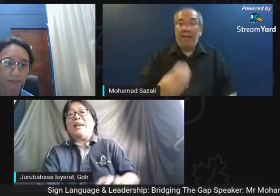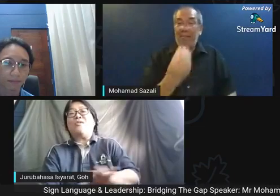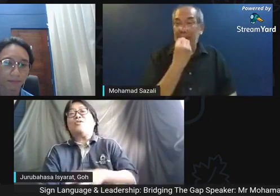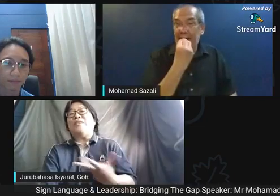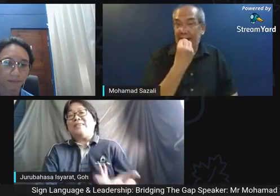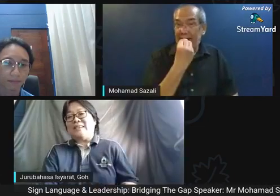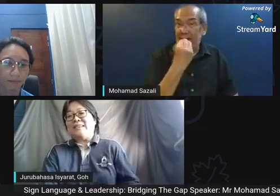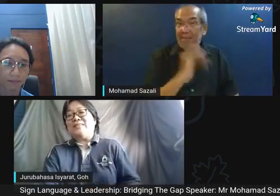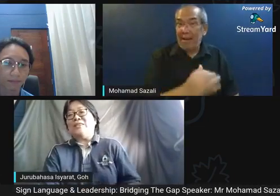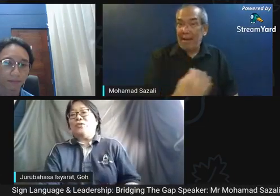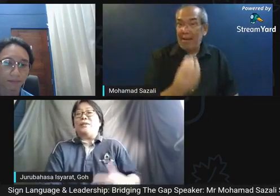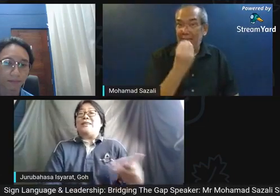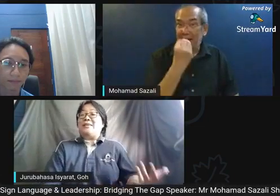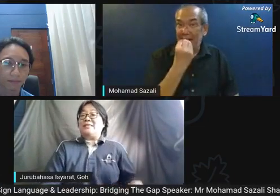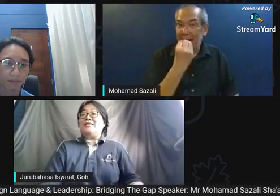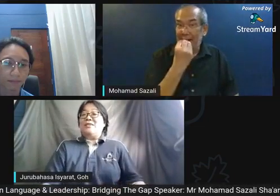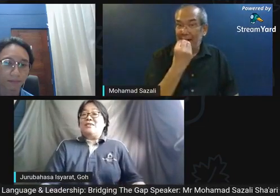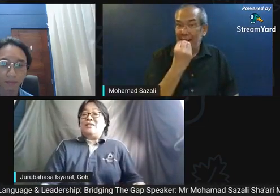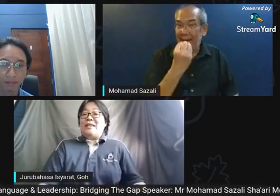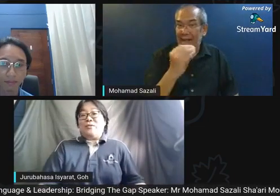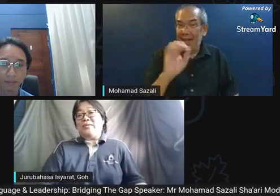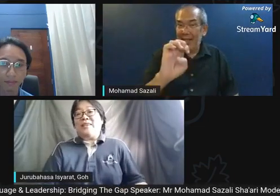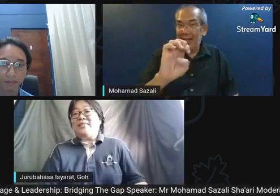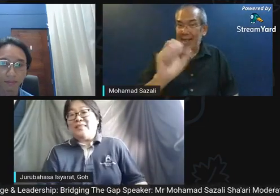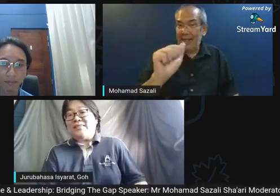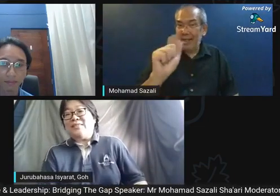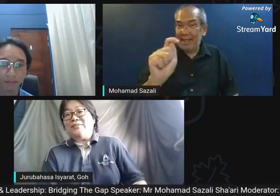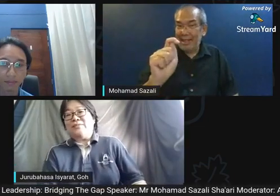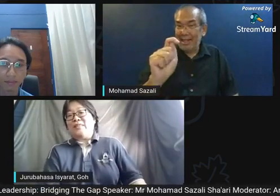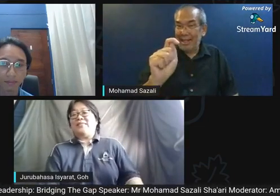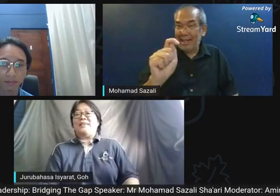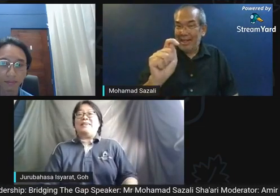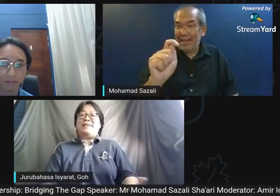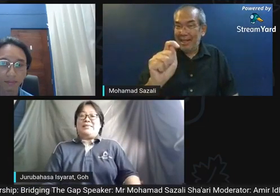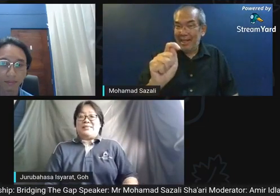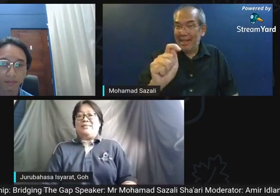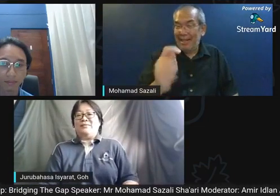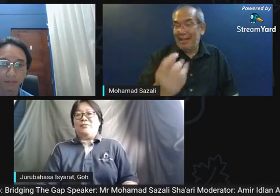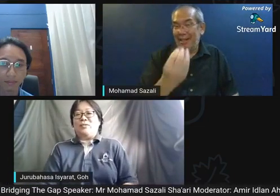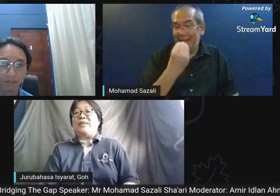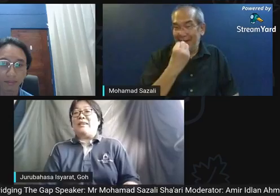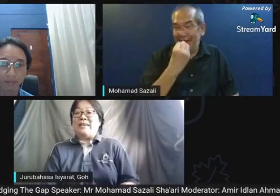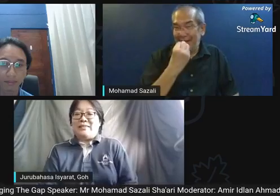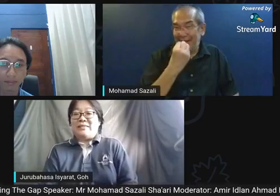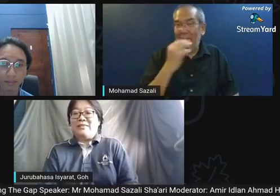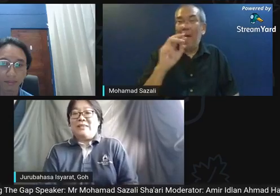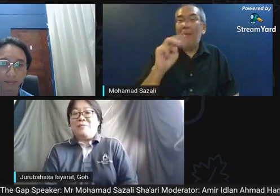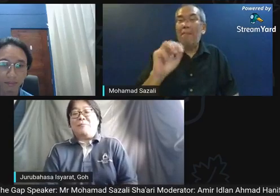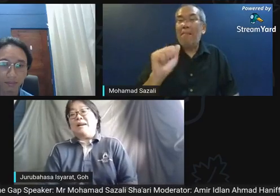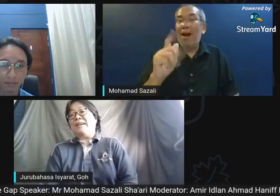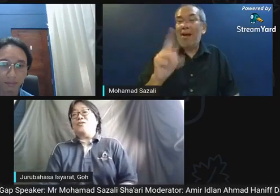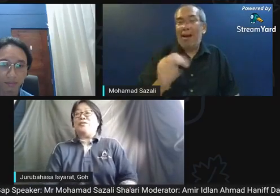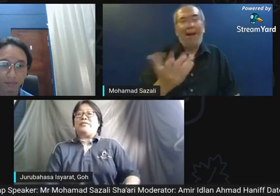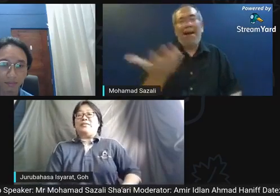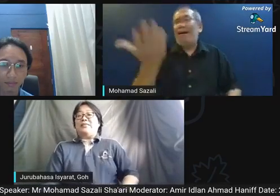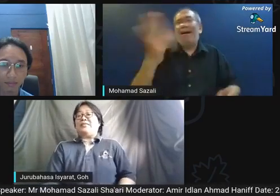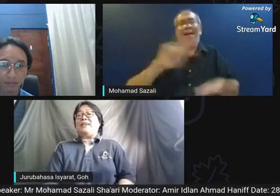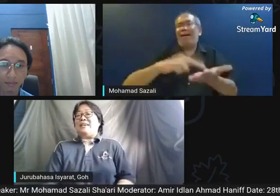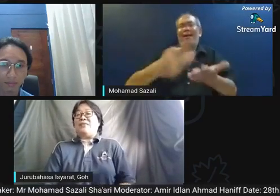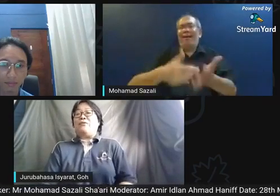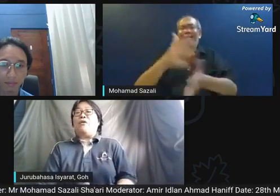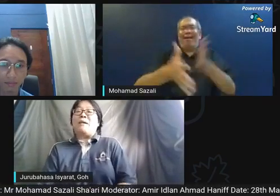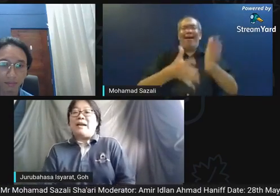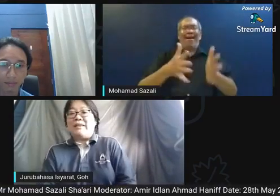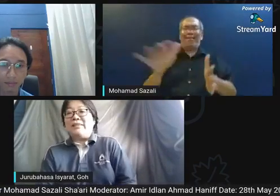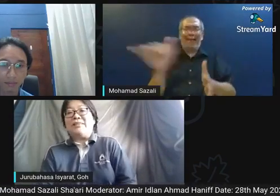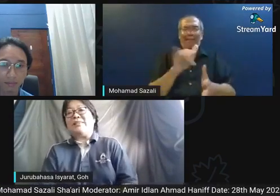It's just how you translate it to another language, that's it. Let's say eat, we sign eat. But I can use the sign